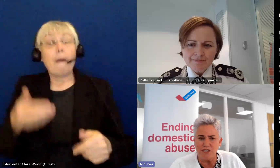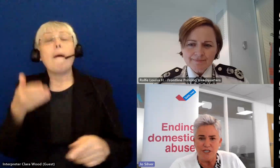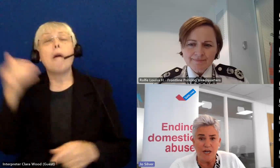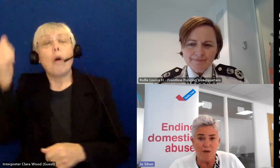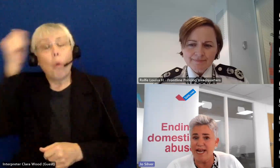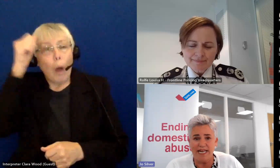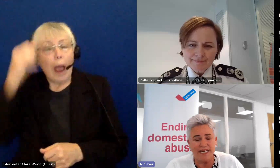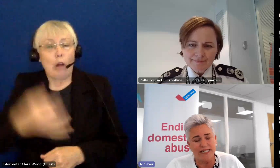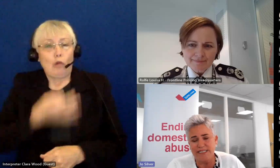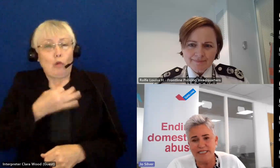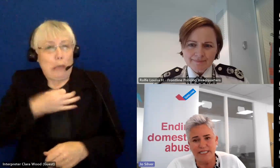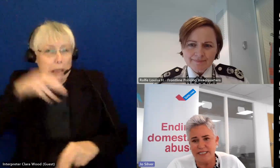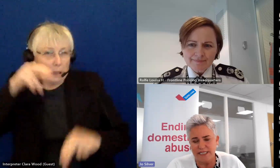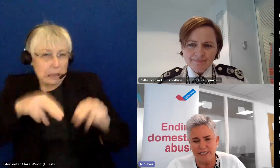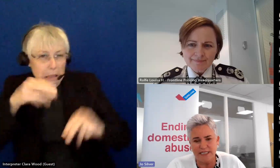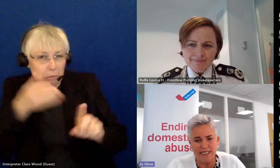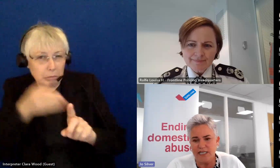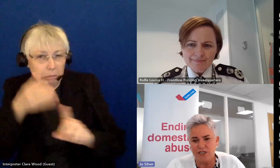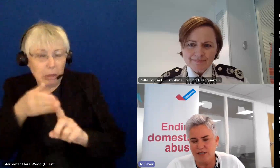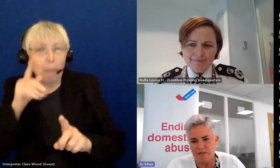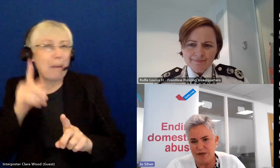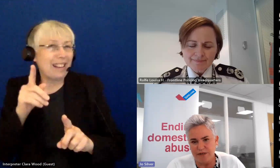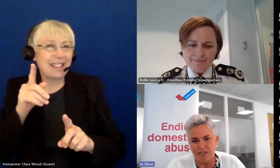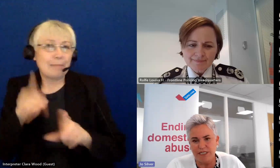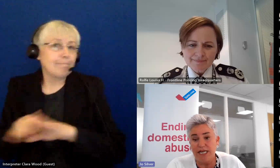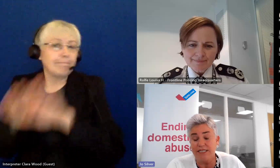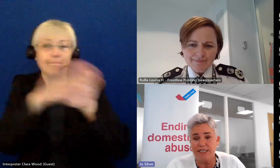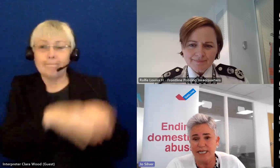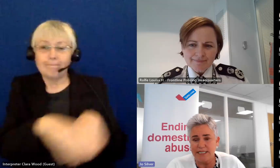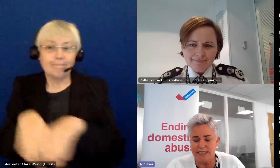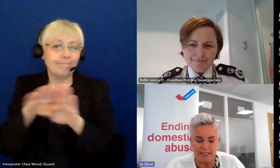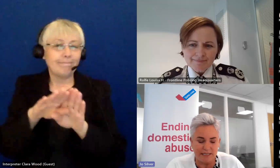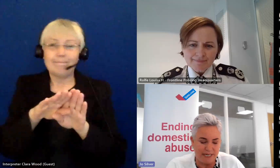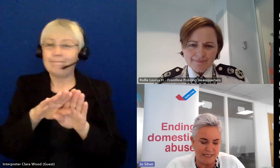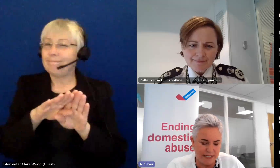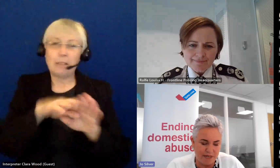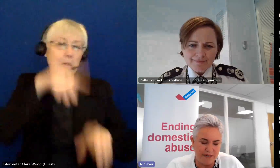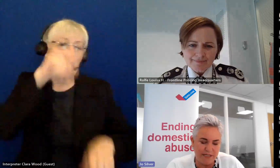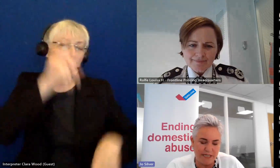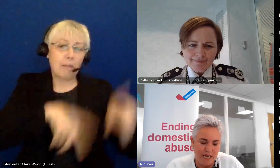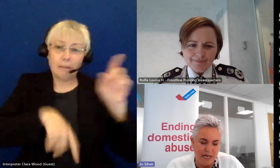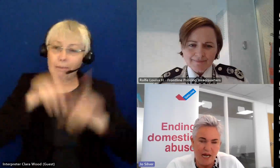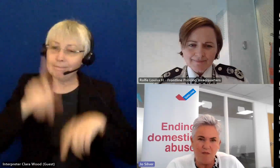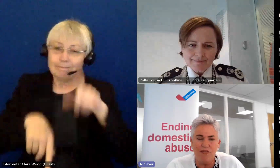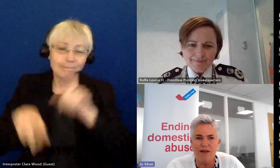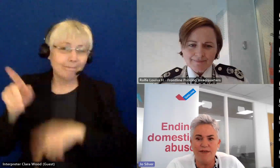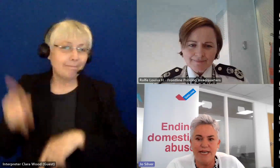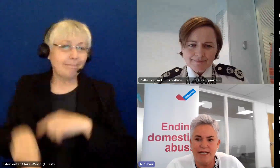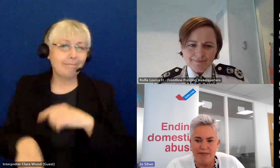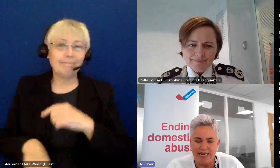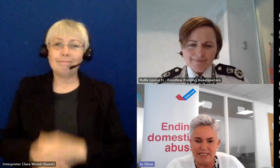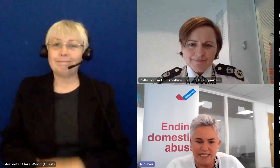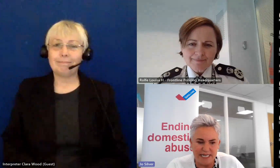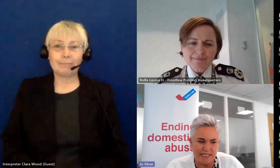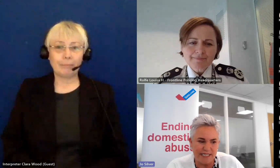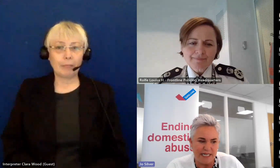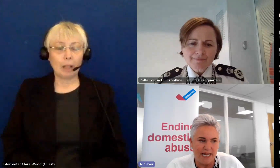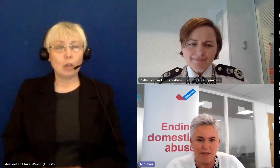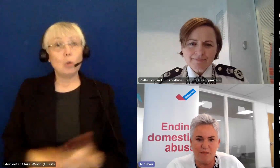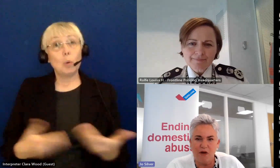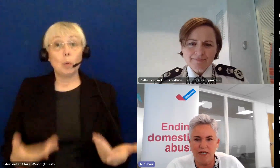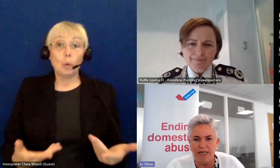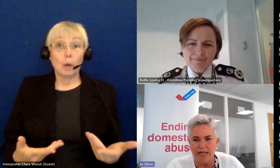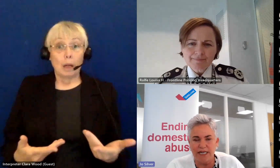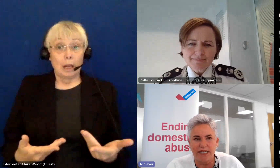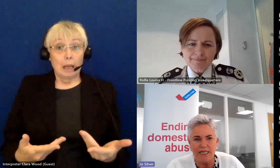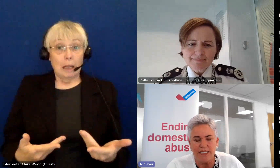But there was no way a consistent national approach to understanding domestic abuse. And what that really means is